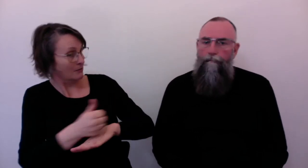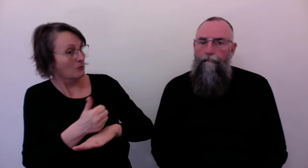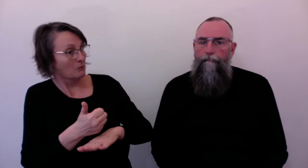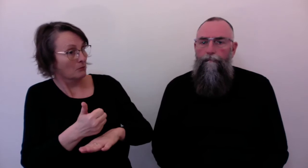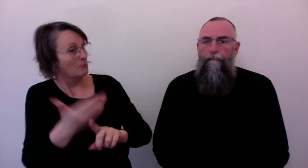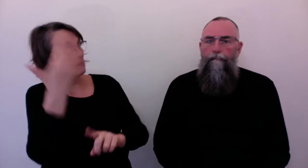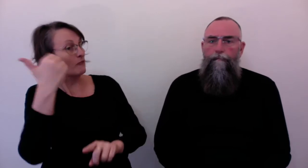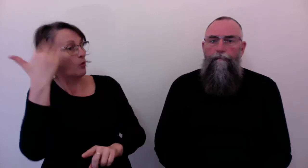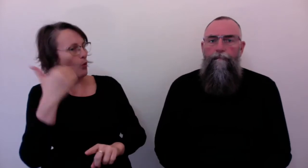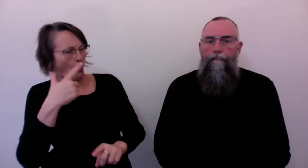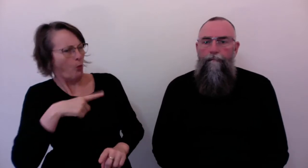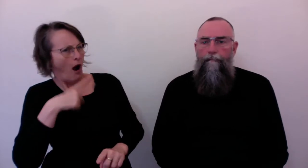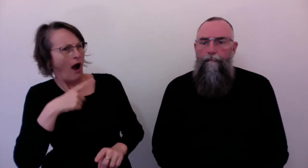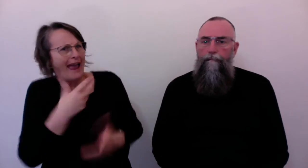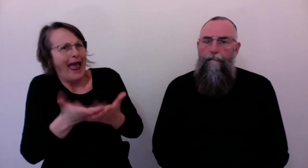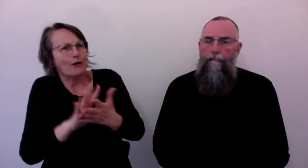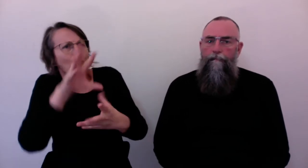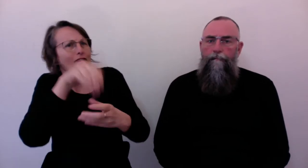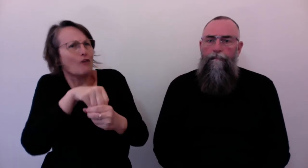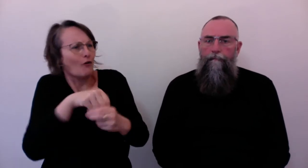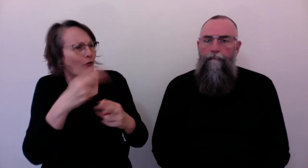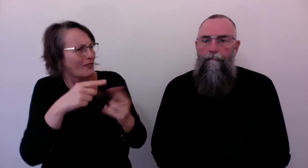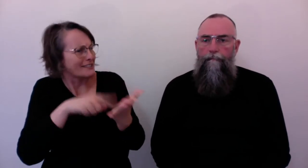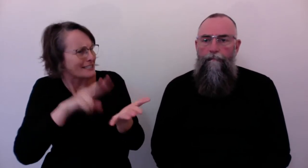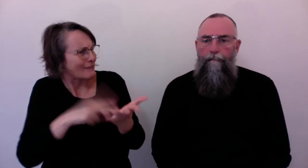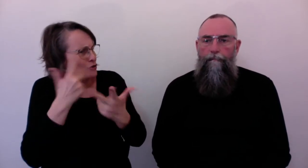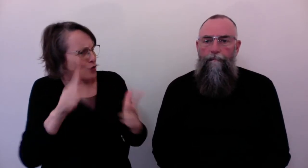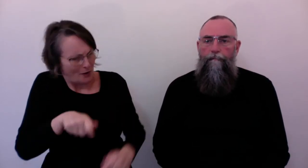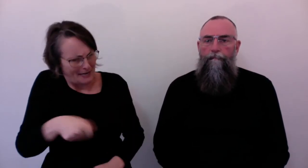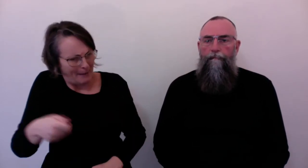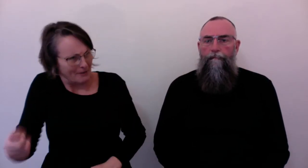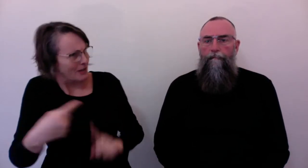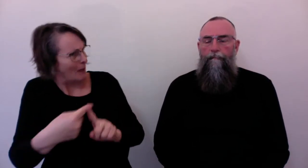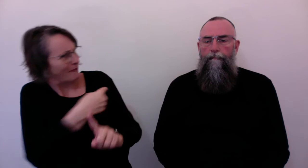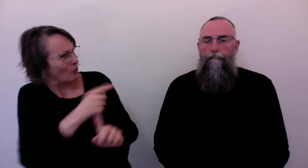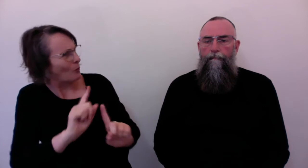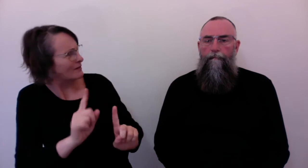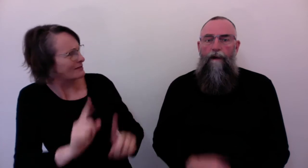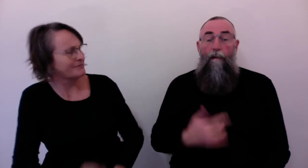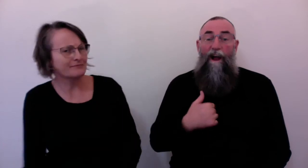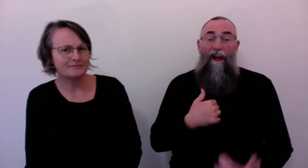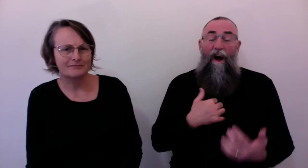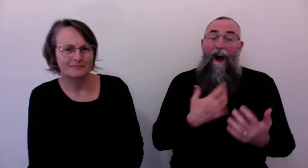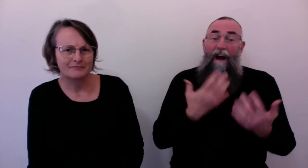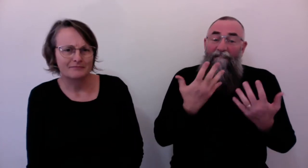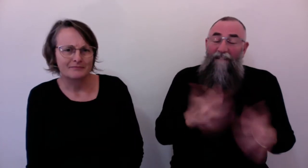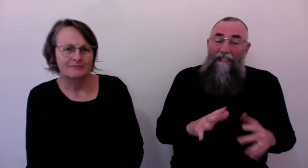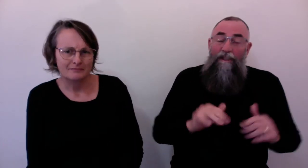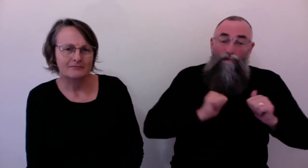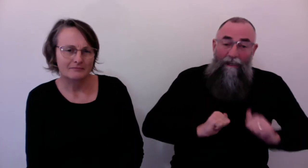guess, lead up to getting this role in terms of your career? Yeah. So I did lots of like just training beforehand for about